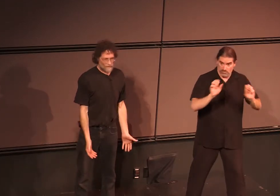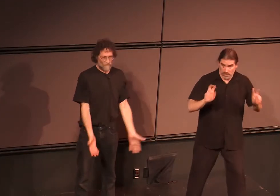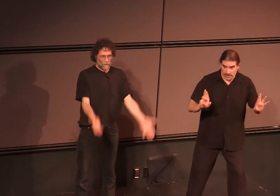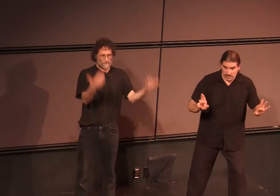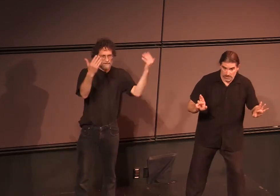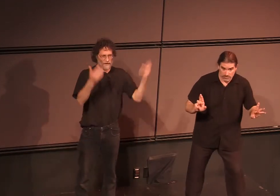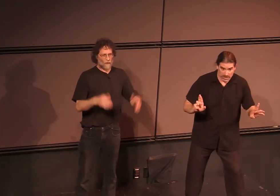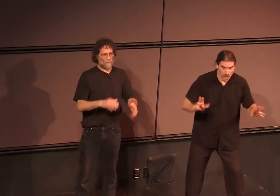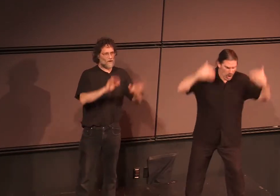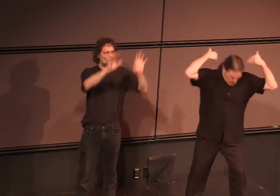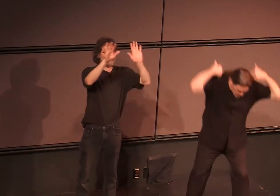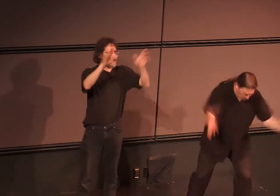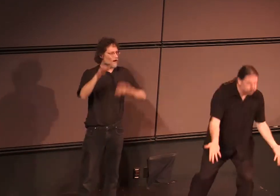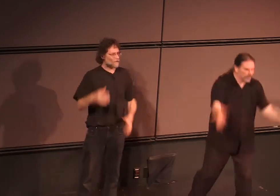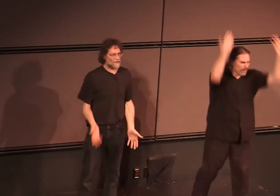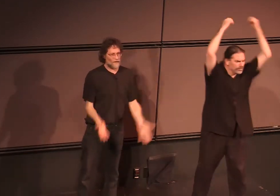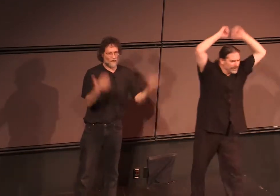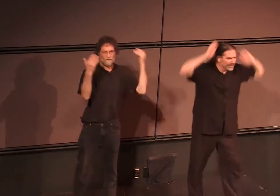Everyone stand up and become a star right now.